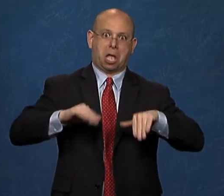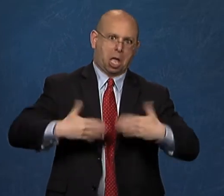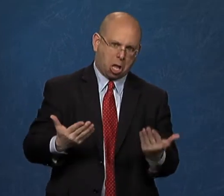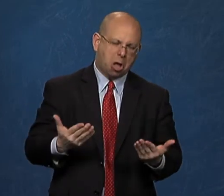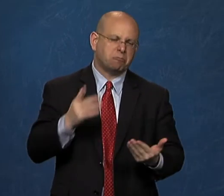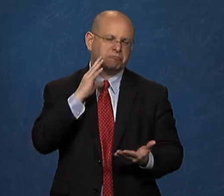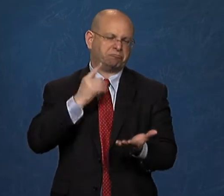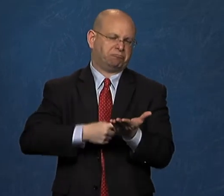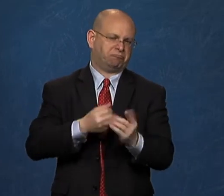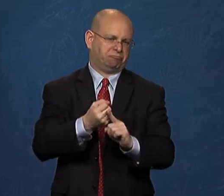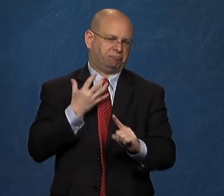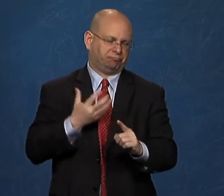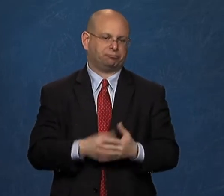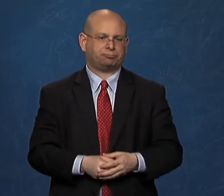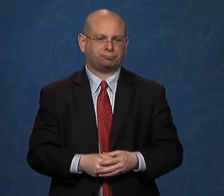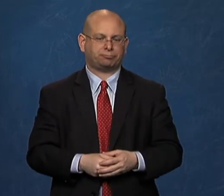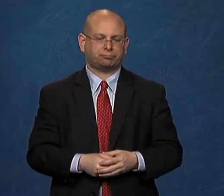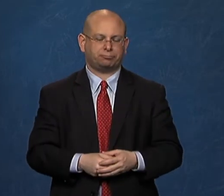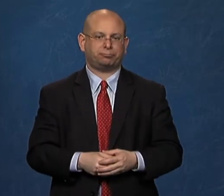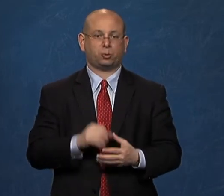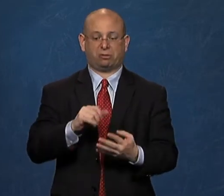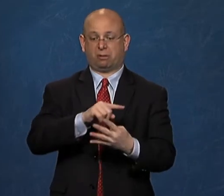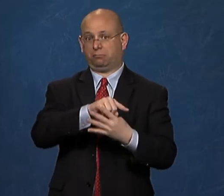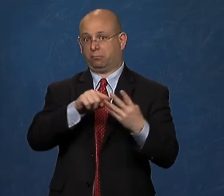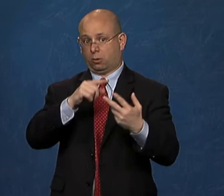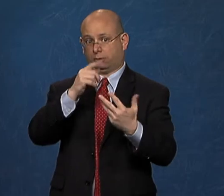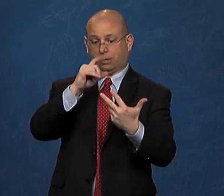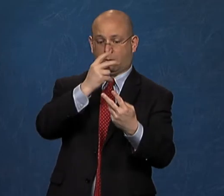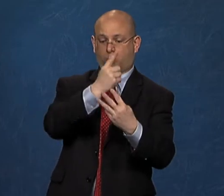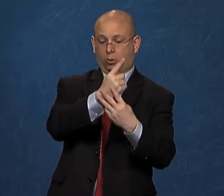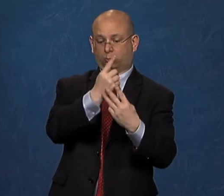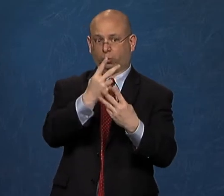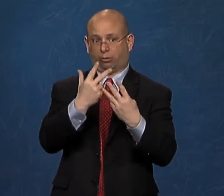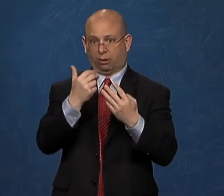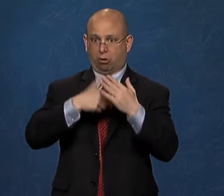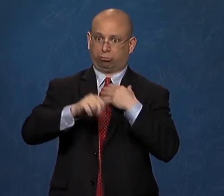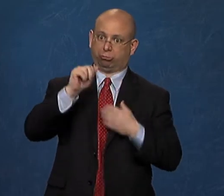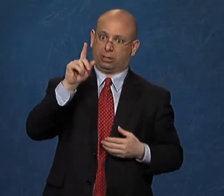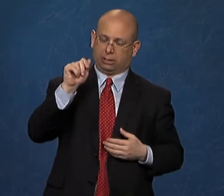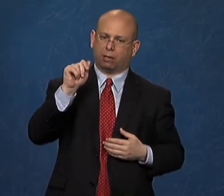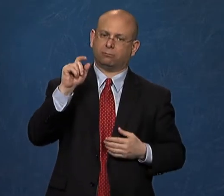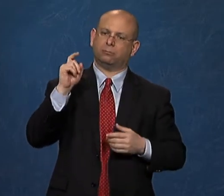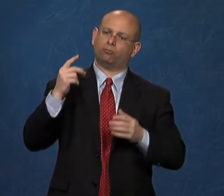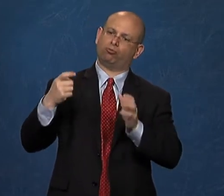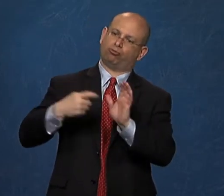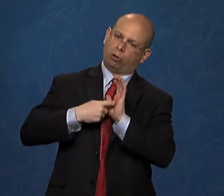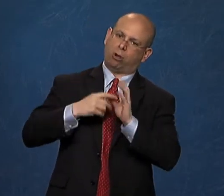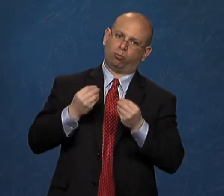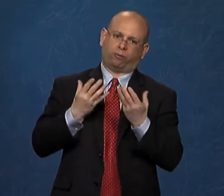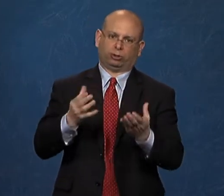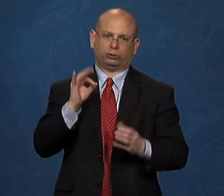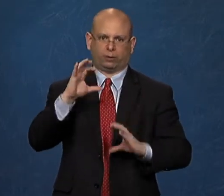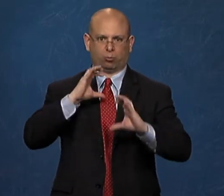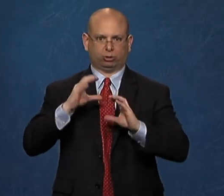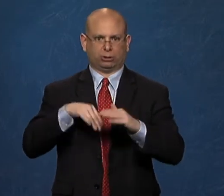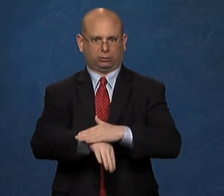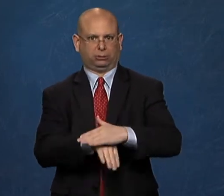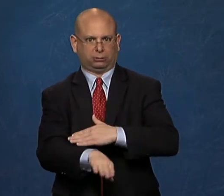communication. And how that actually works itself out is something I'll be going into here in a bit. So those are the three titles under the ADA that